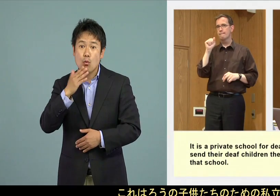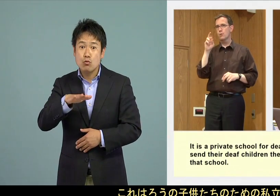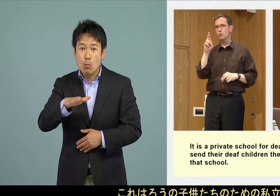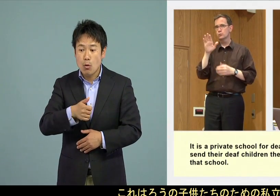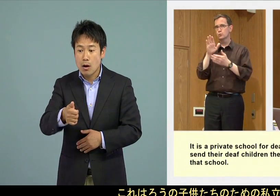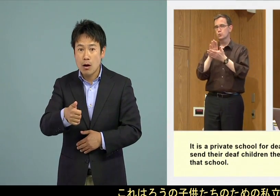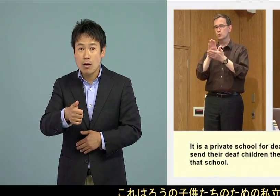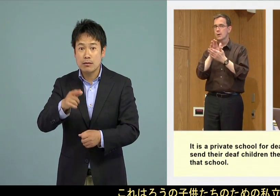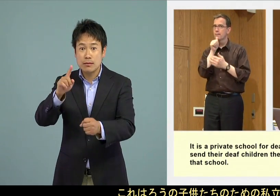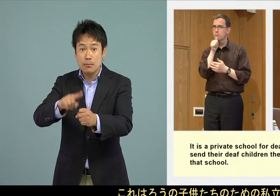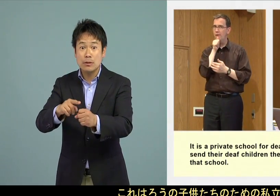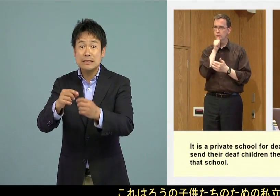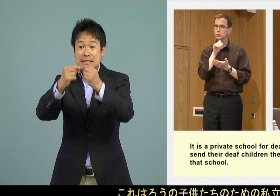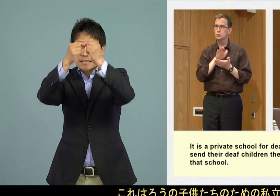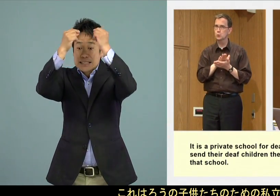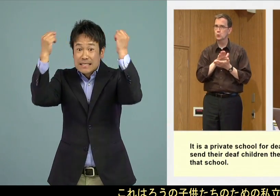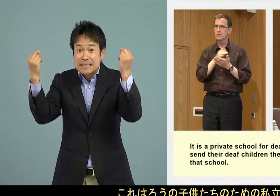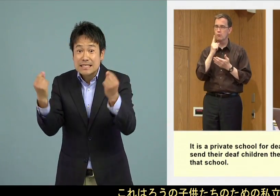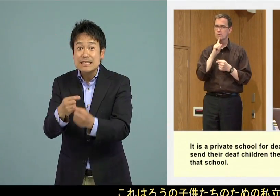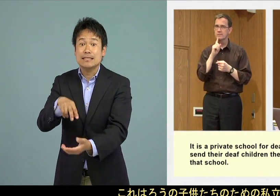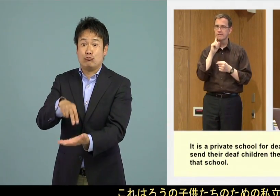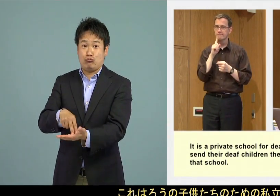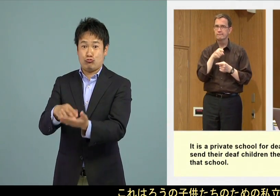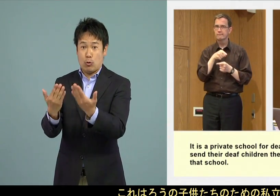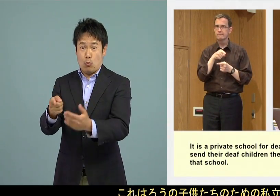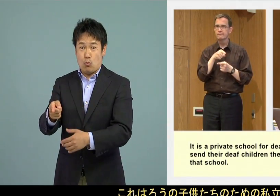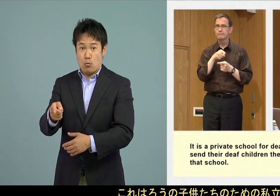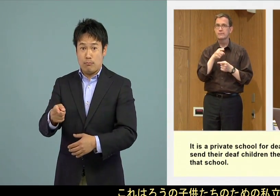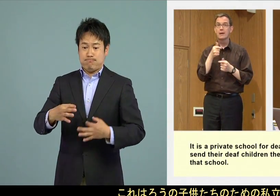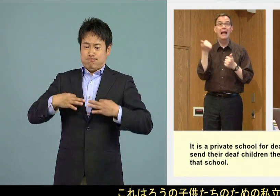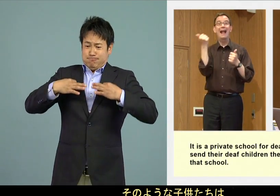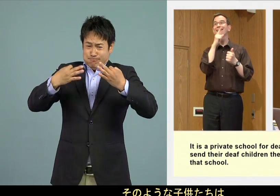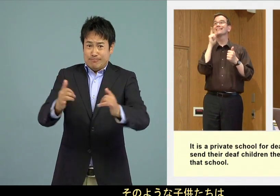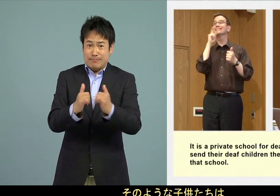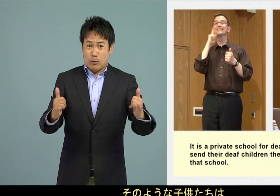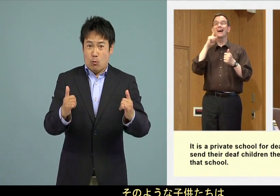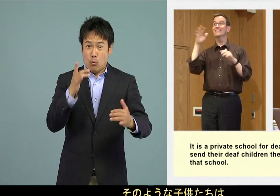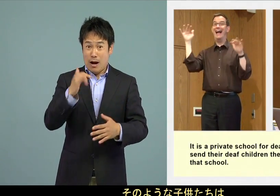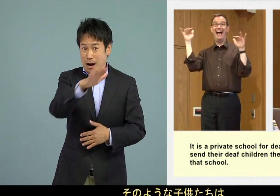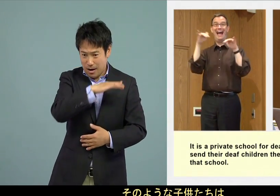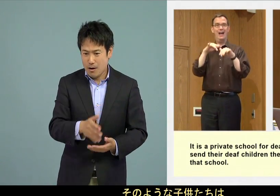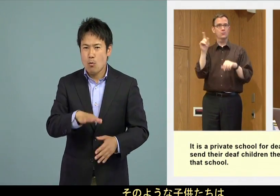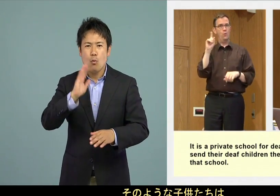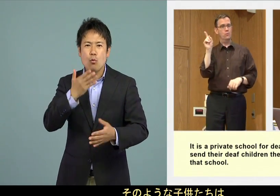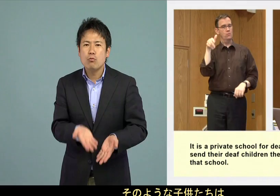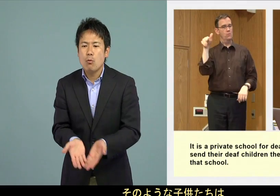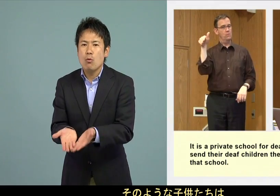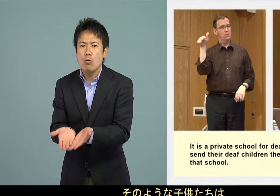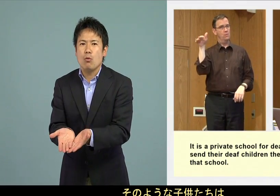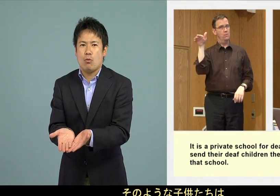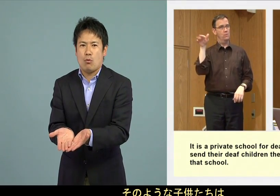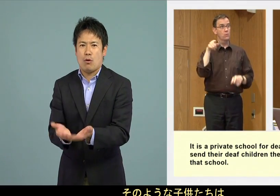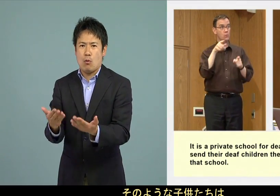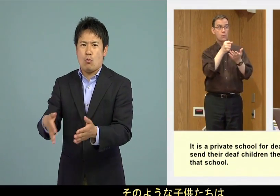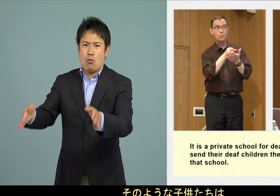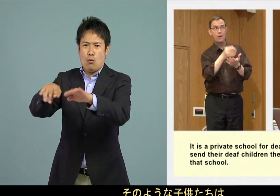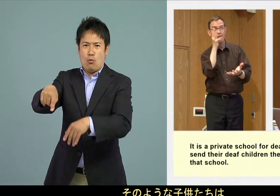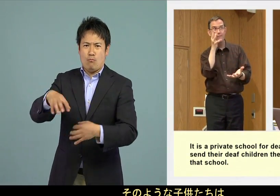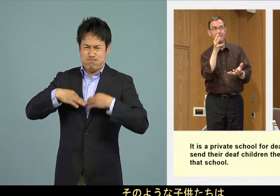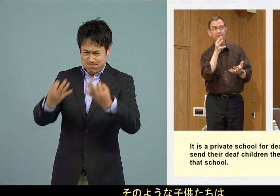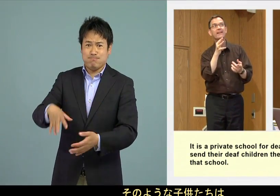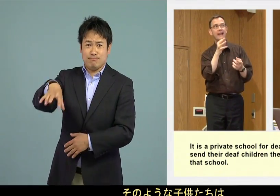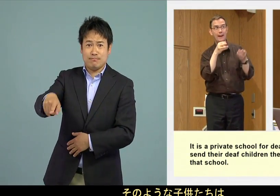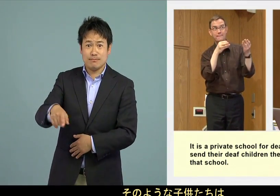children, and people who are wealthy will send their deaf children there. And they have particular signs from that